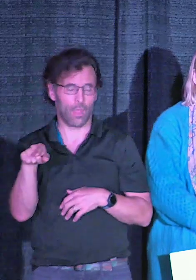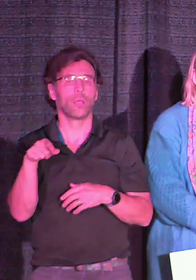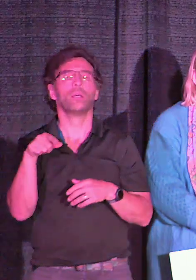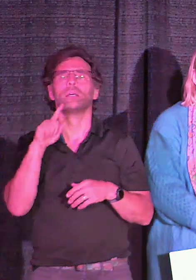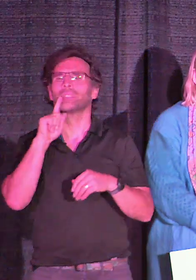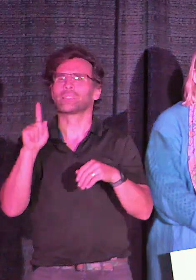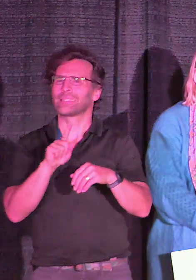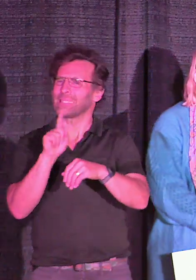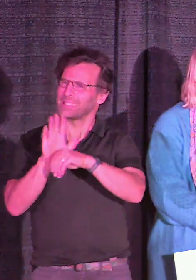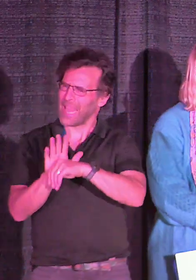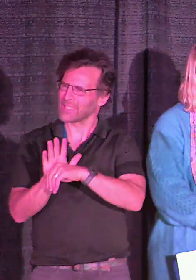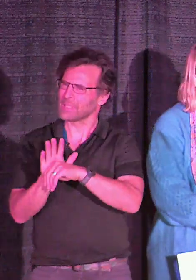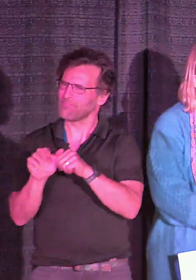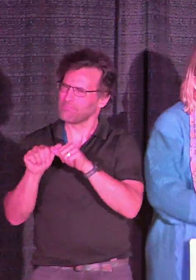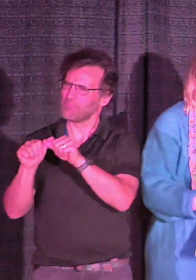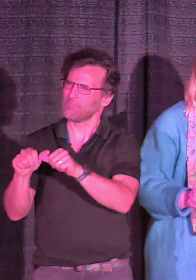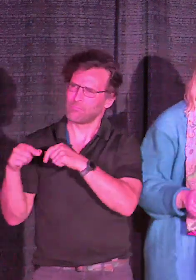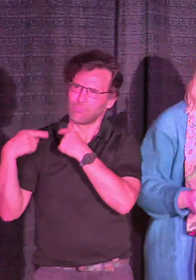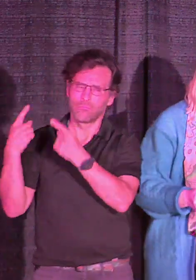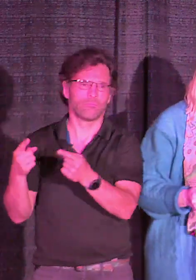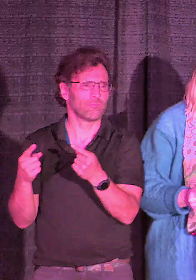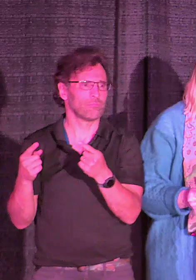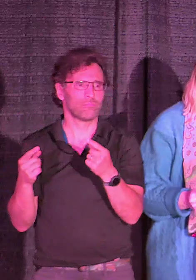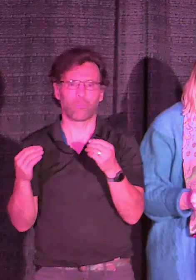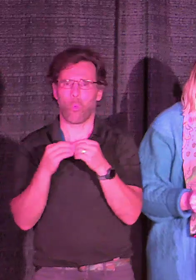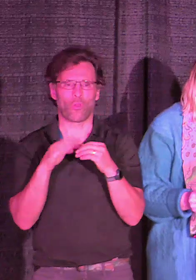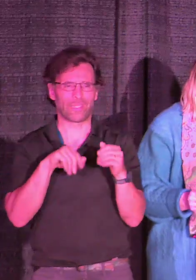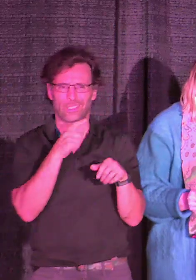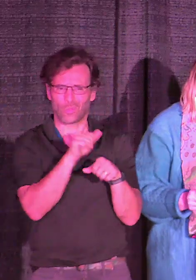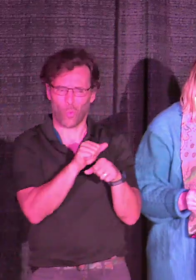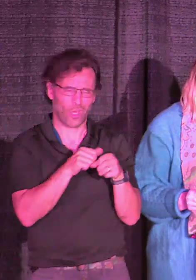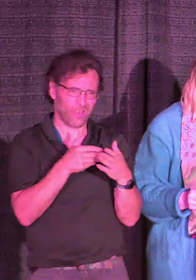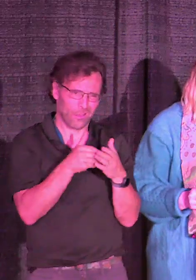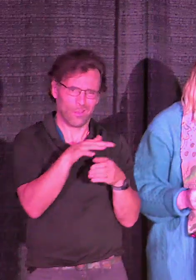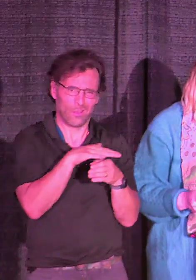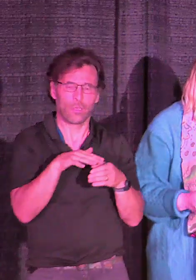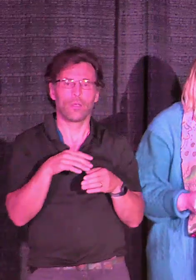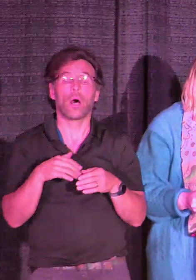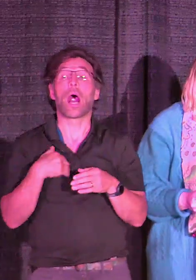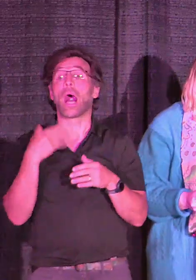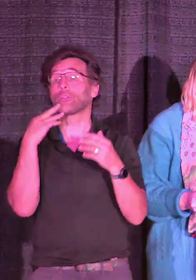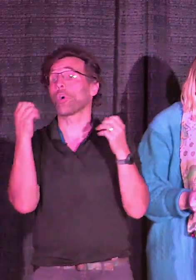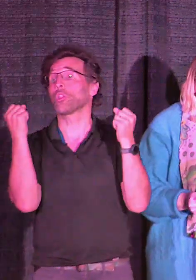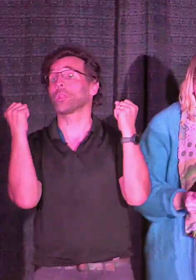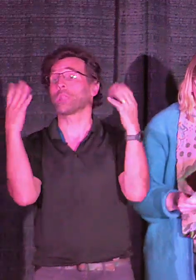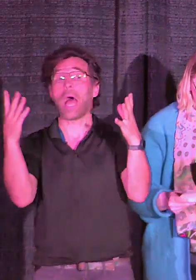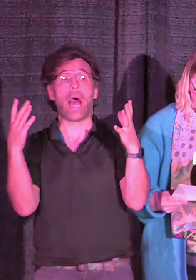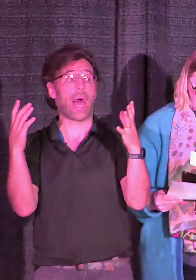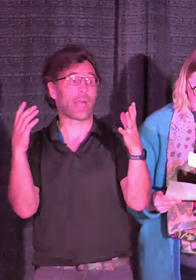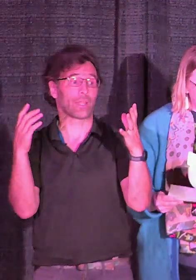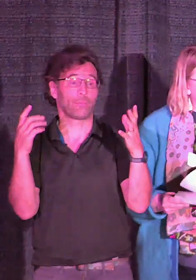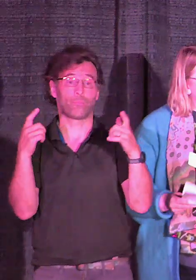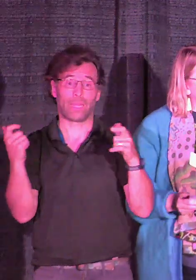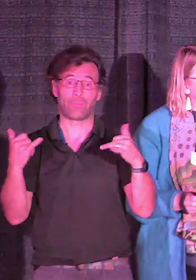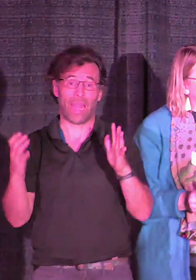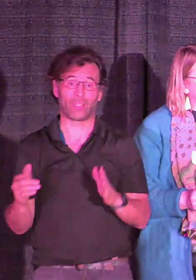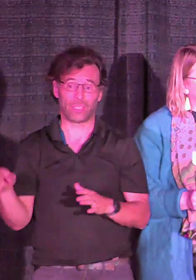Michael's dedication is lifelong and goes well beyond his work with Close-Knit. I know there are a lot of big players in this room,